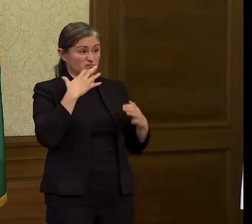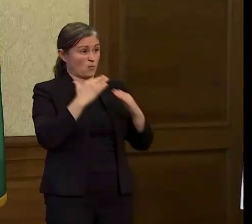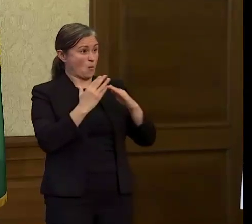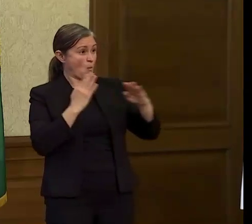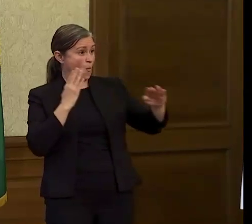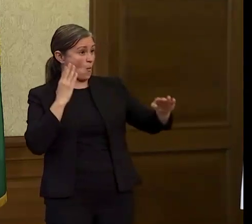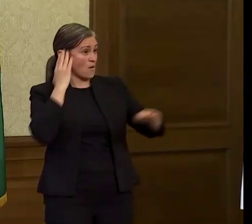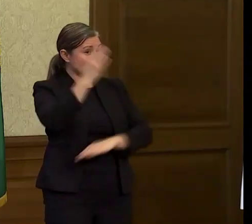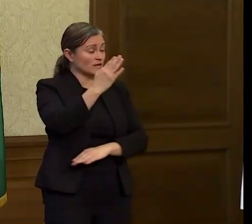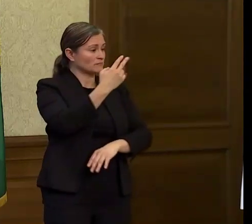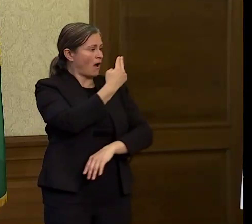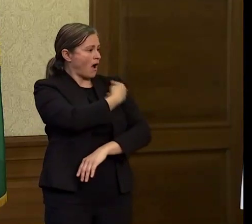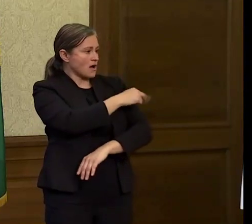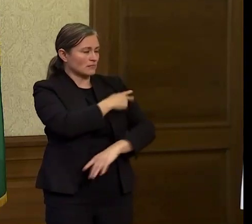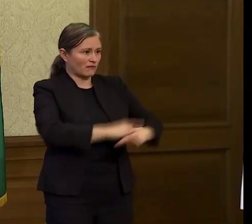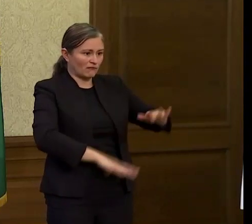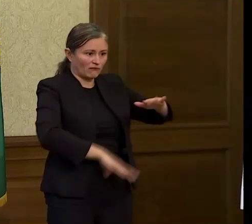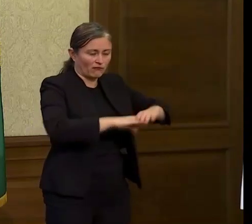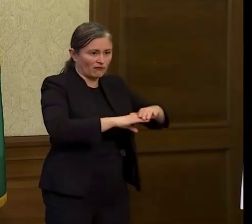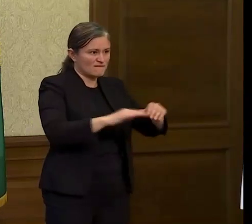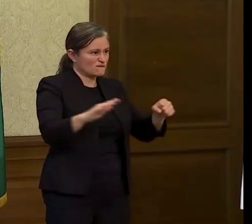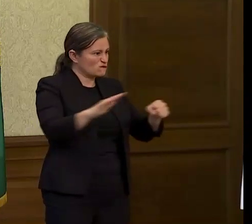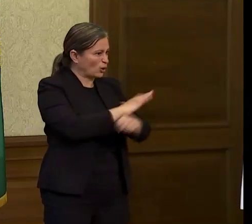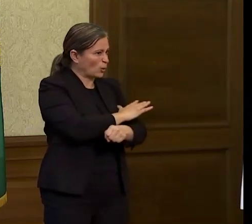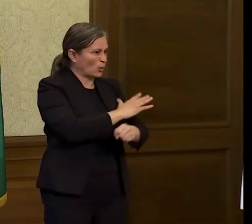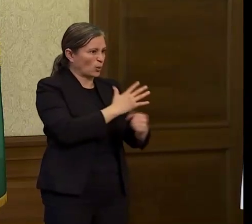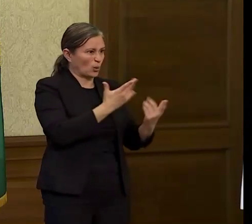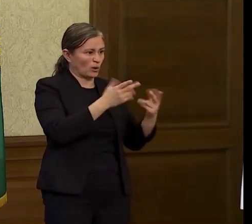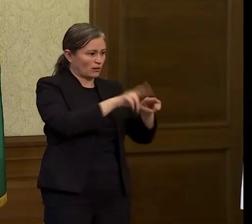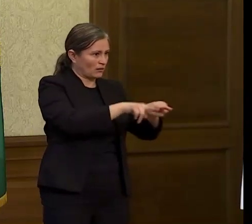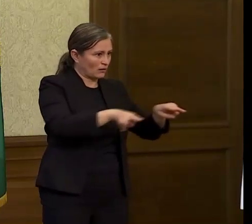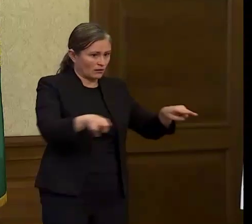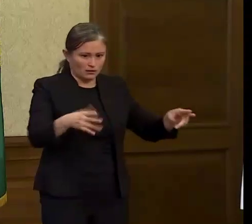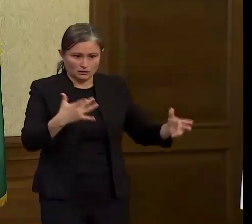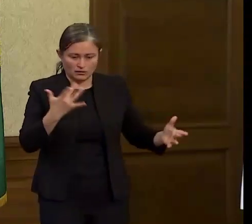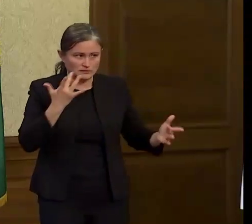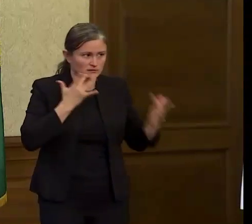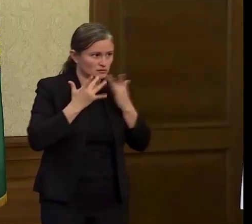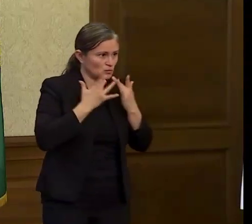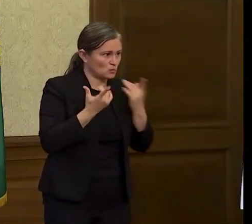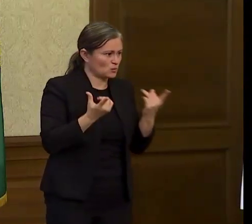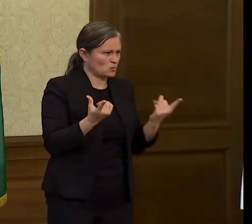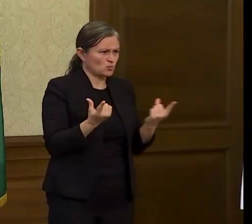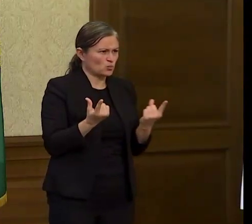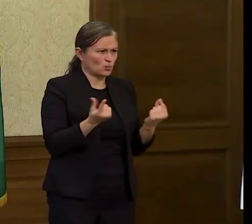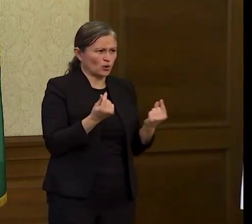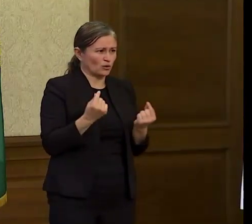triage decisions are contemplated, such as access to ventilators?